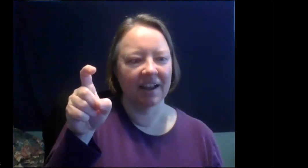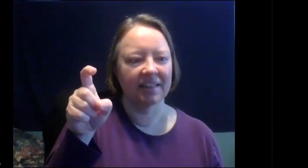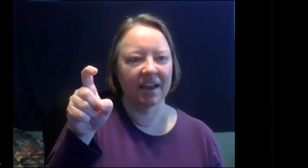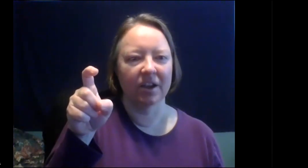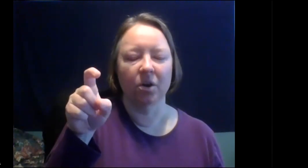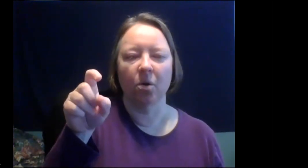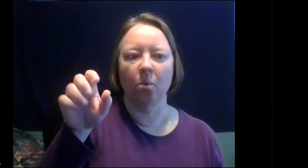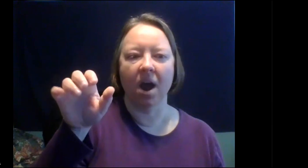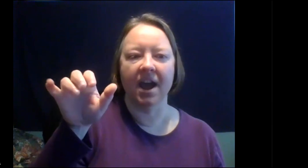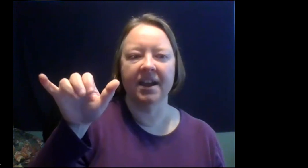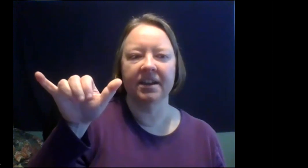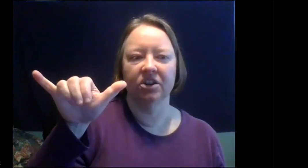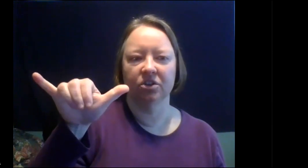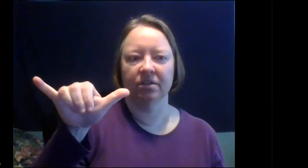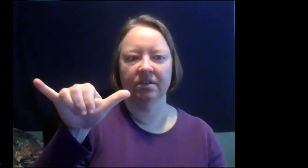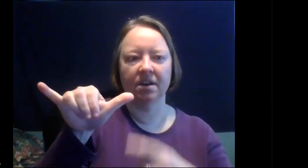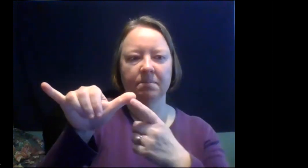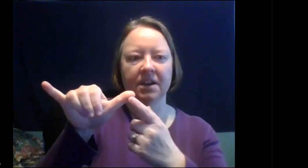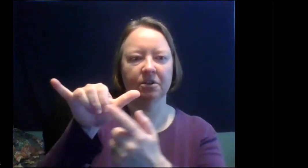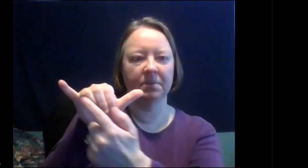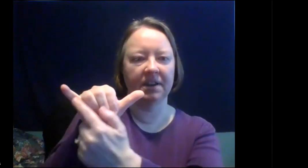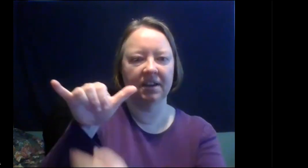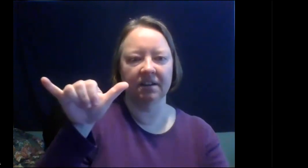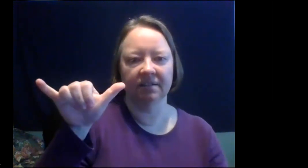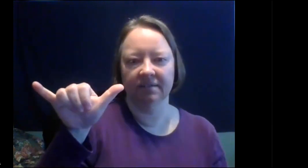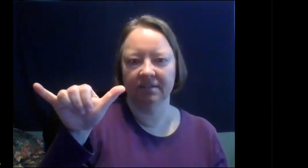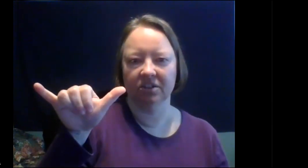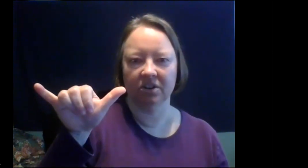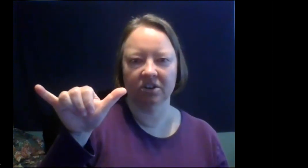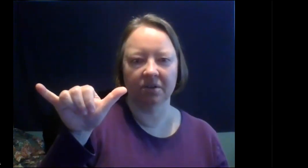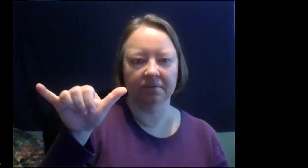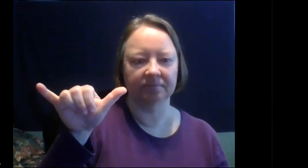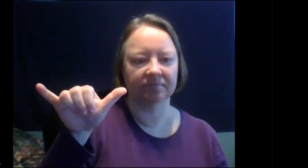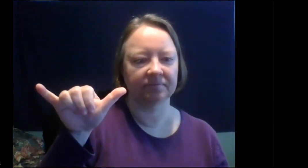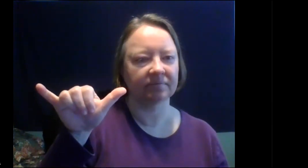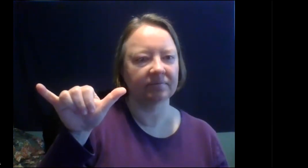And then Y is your thumb and your pinky stretched out.